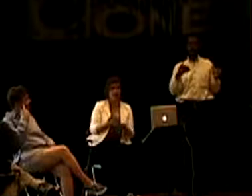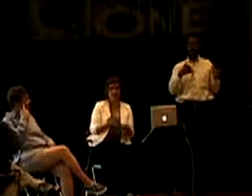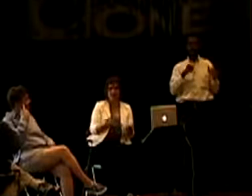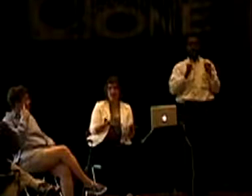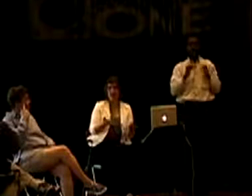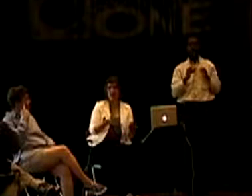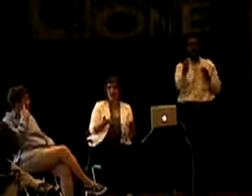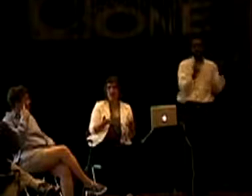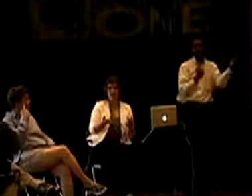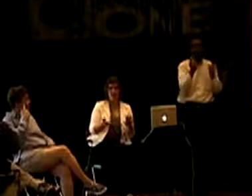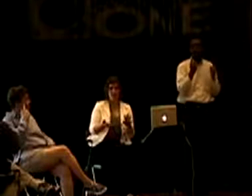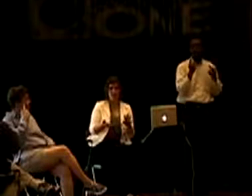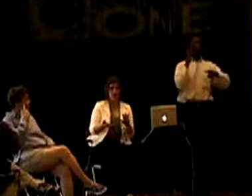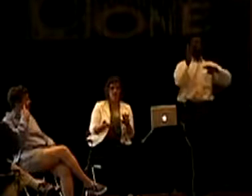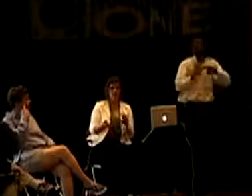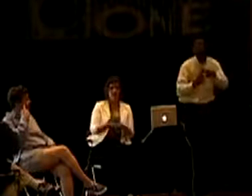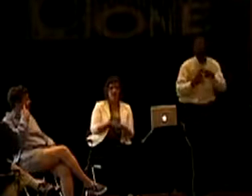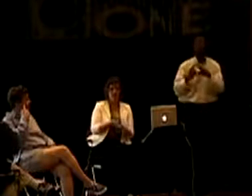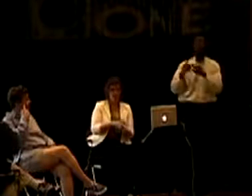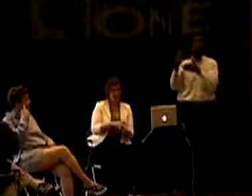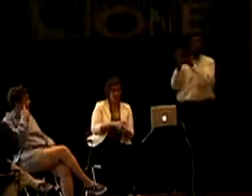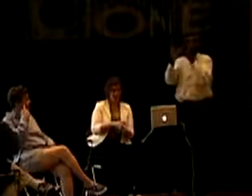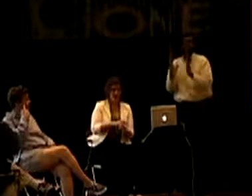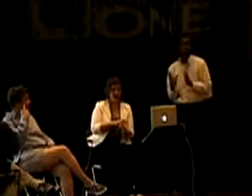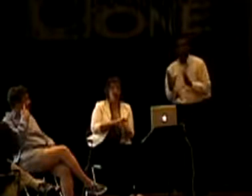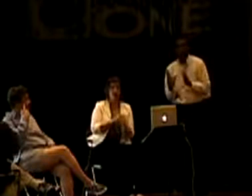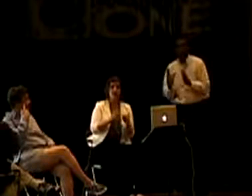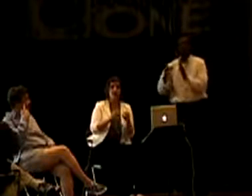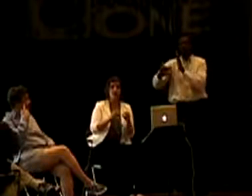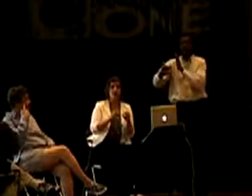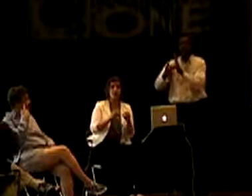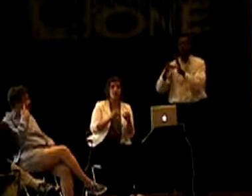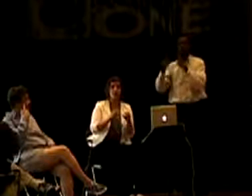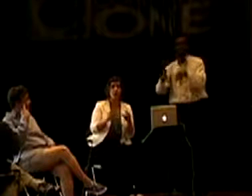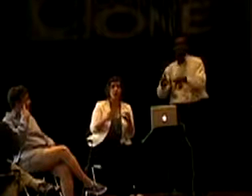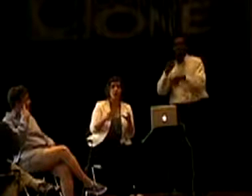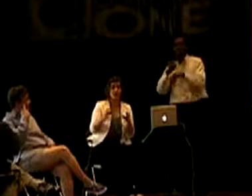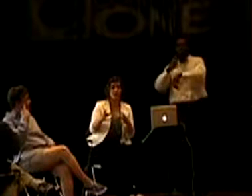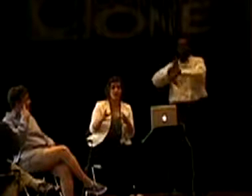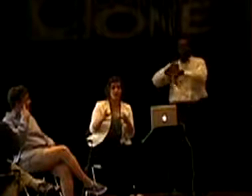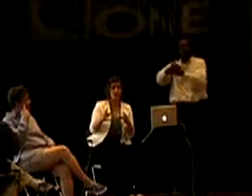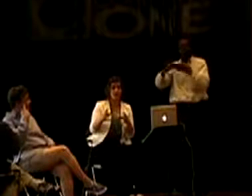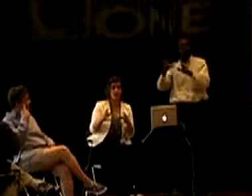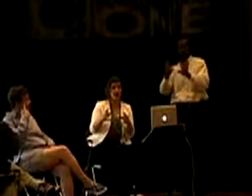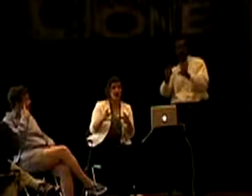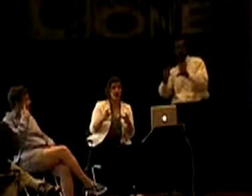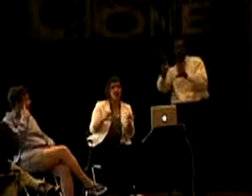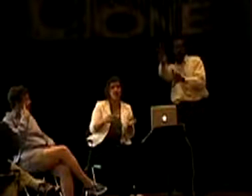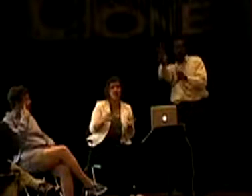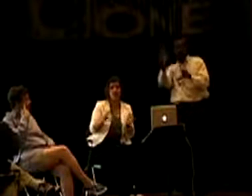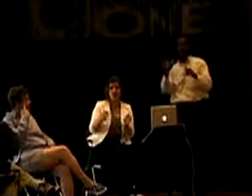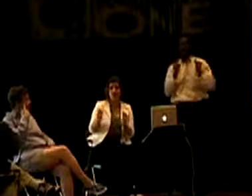our projection designer making projections very early on. In order for all that to work,